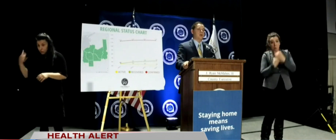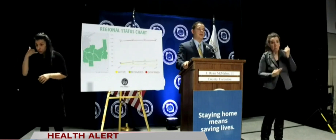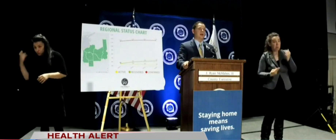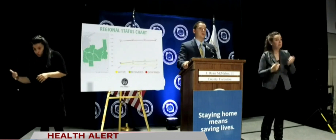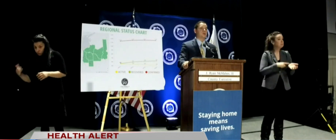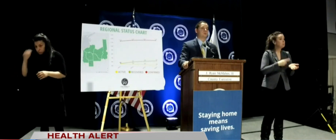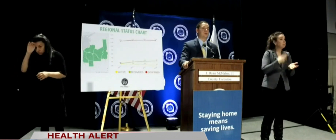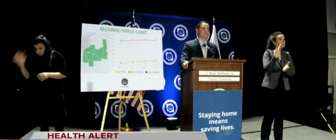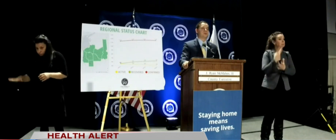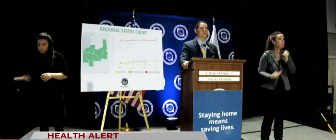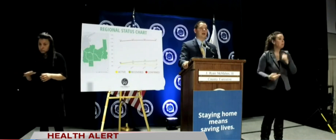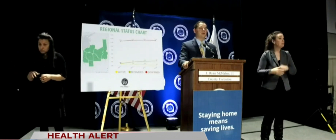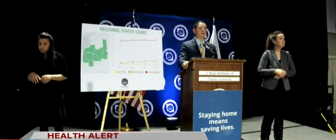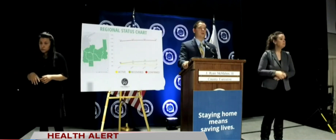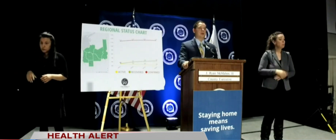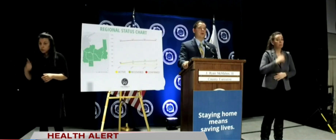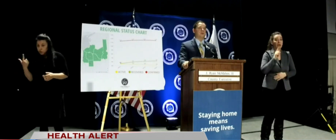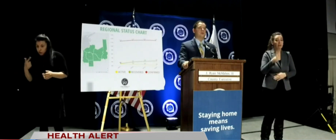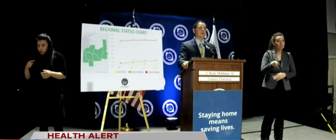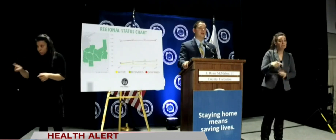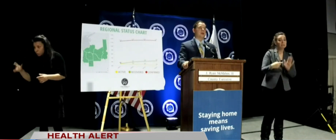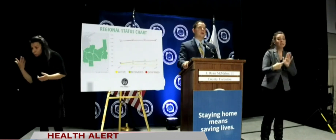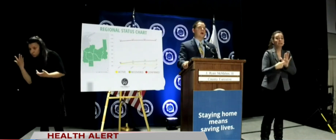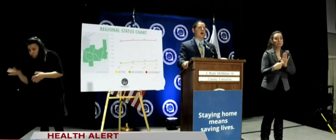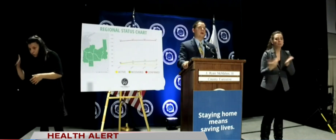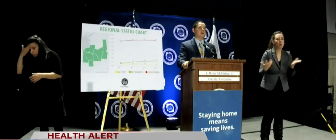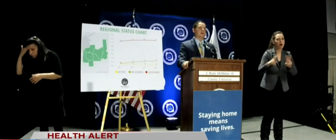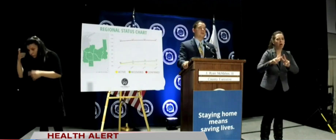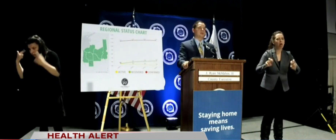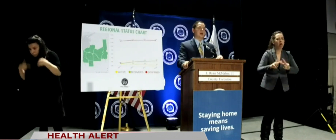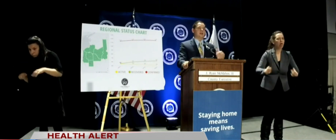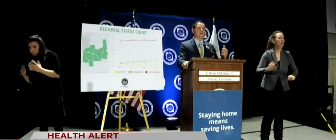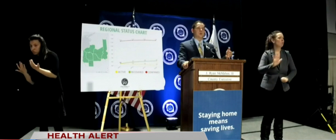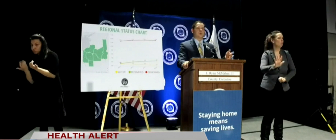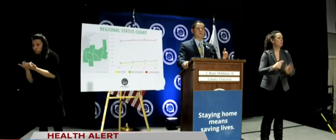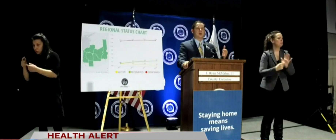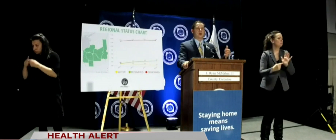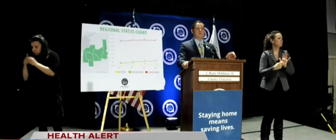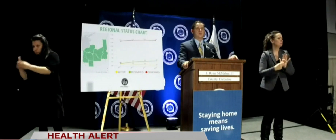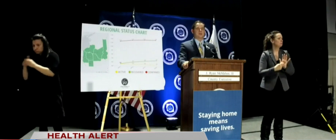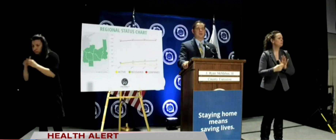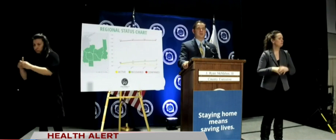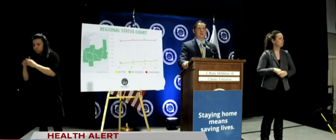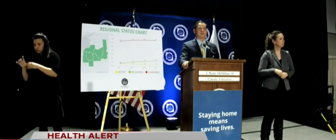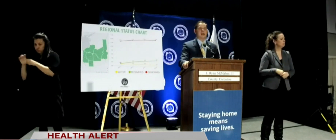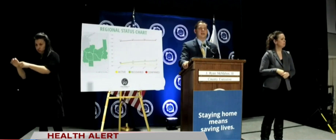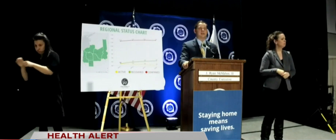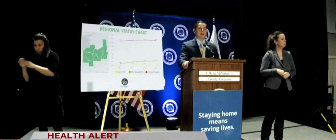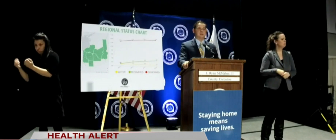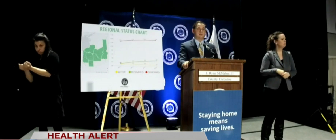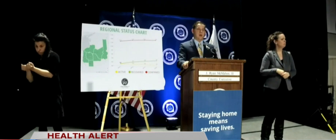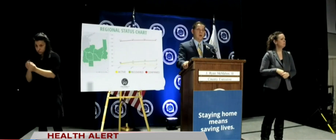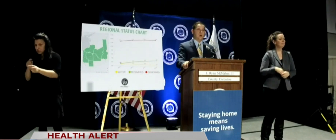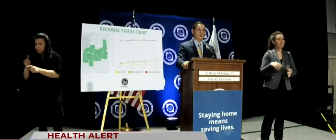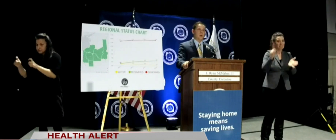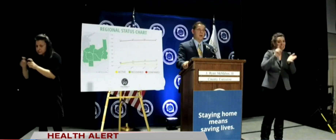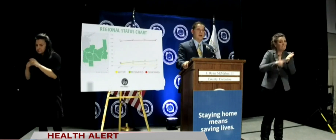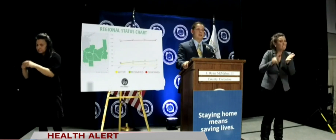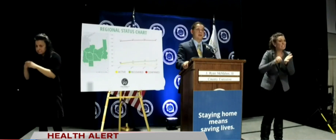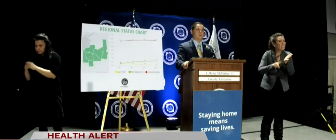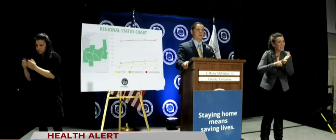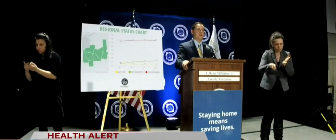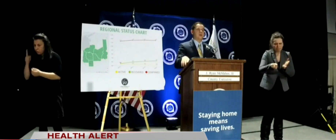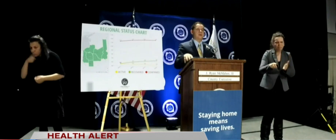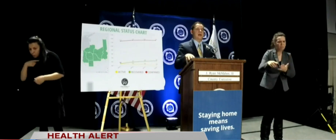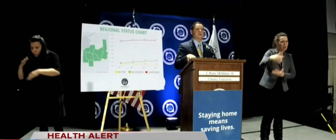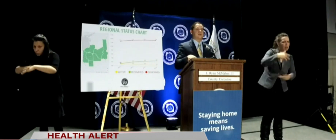will check in on your symptoms, see how you're doing, how you're feeling. In addition to that, that's when we start our investigation into contacts, who you've been in